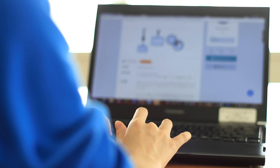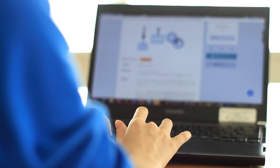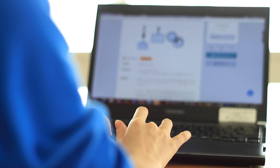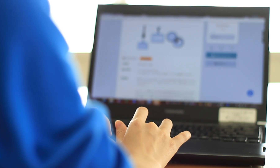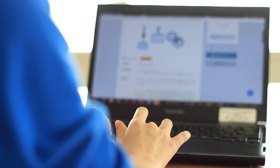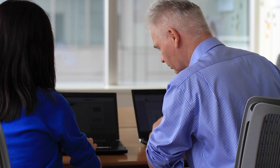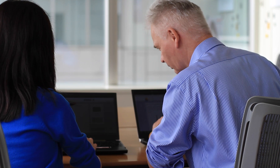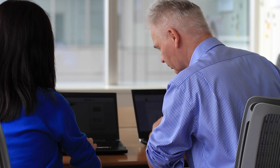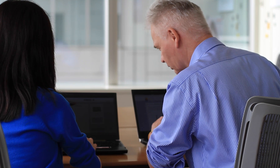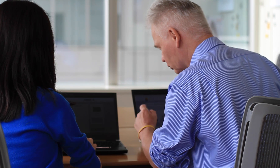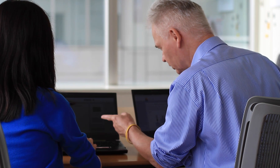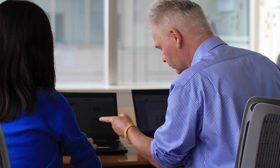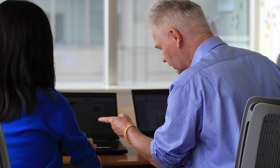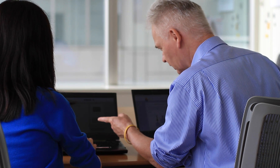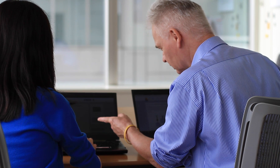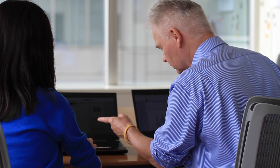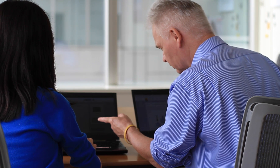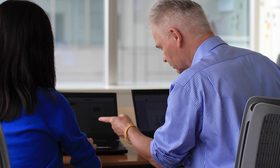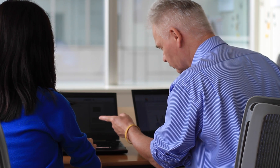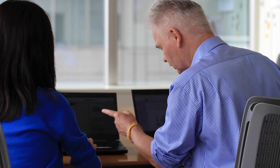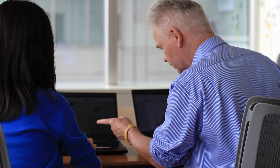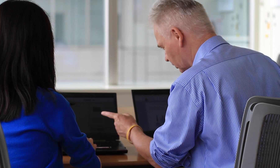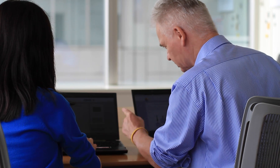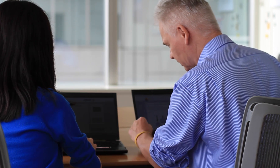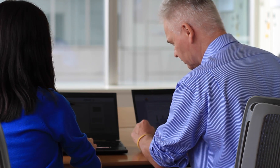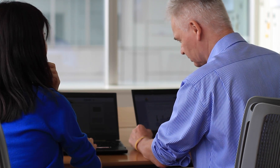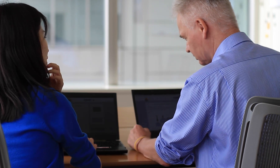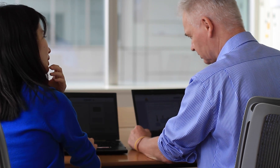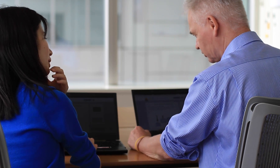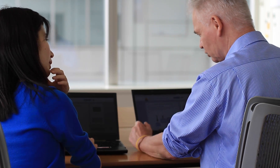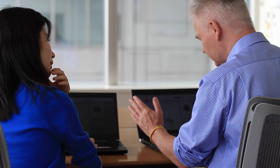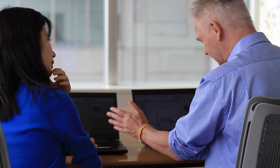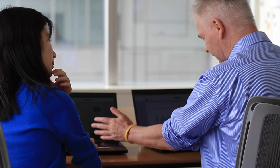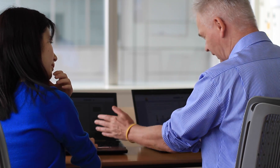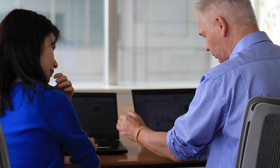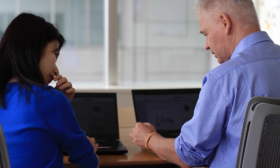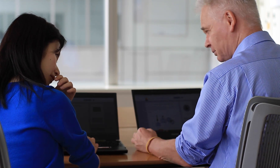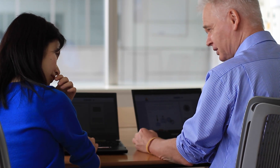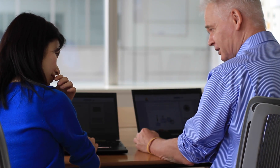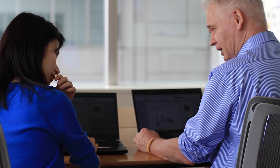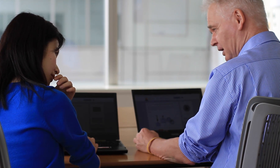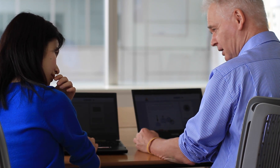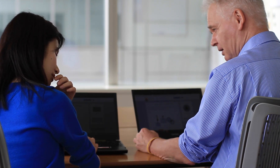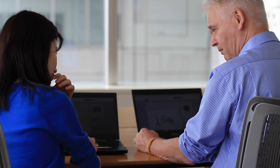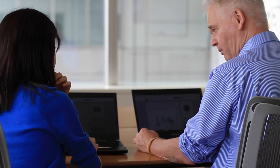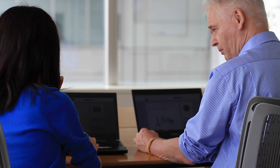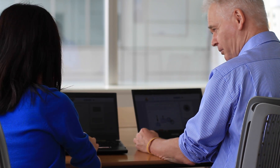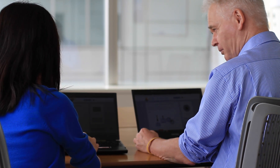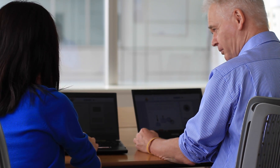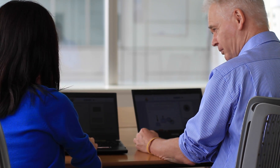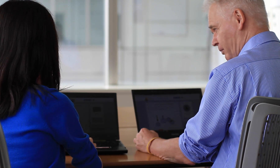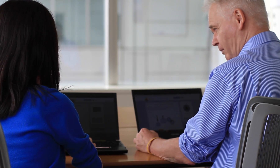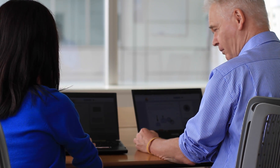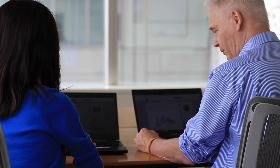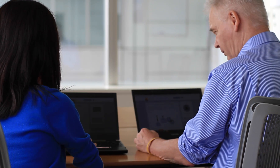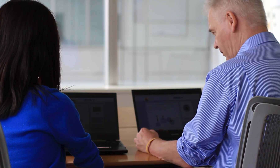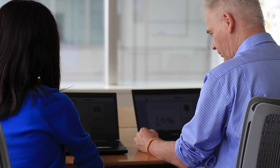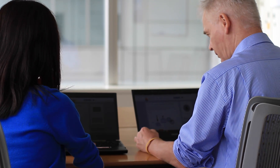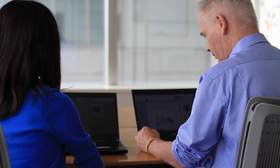services. Some employees proposed a robot that can use sign language, and Toshiba's president,